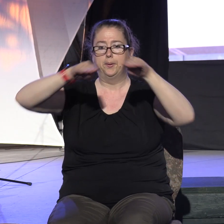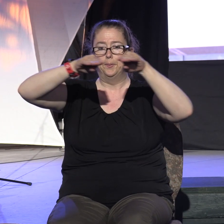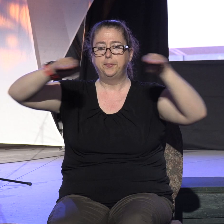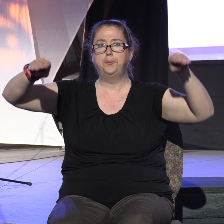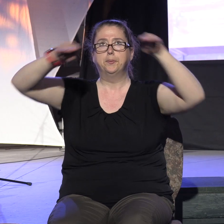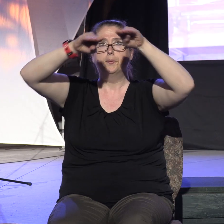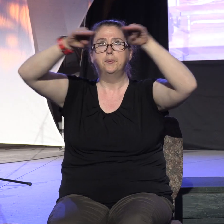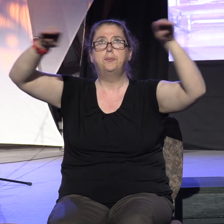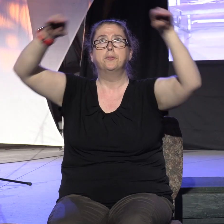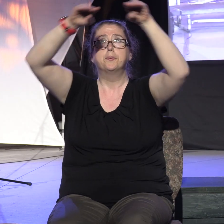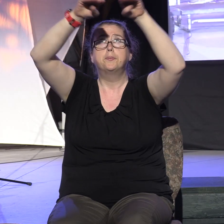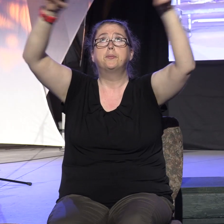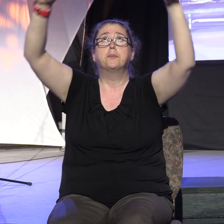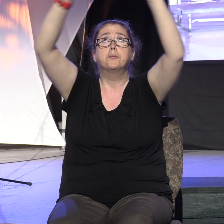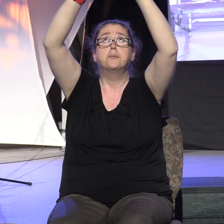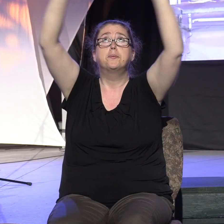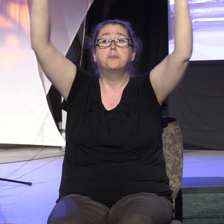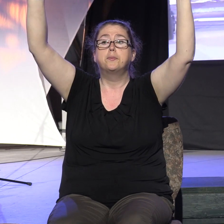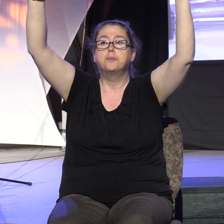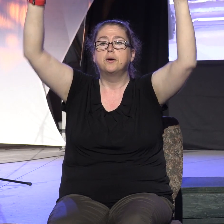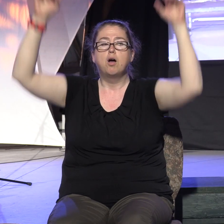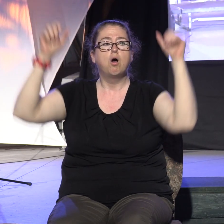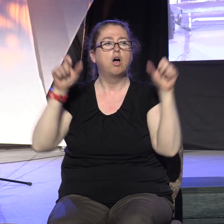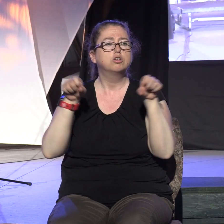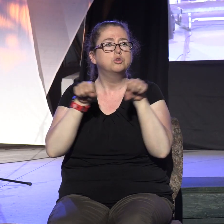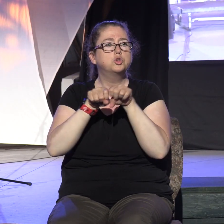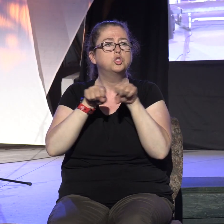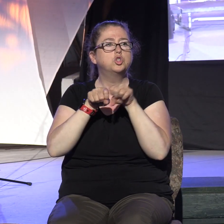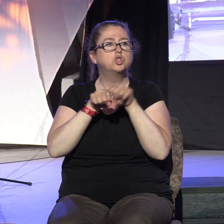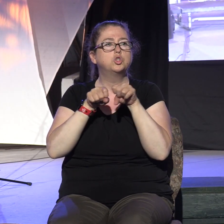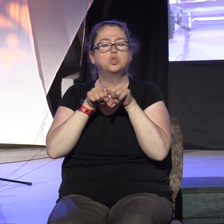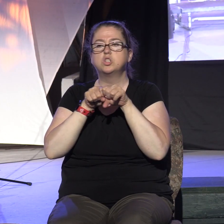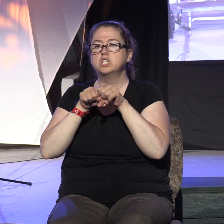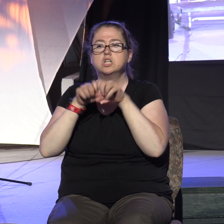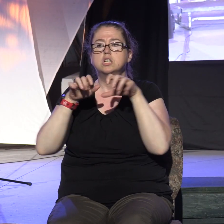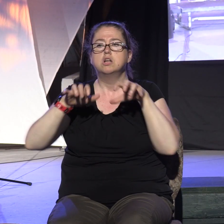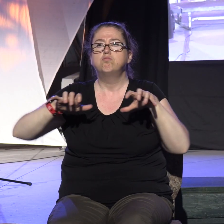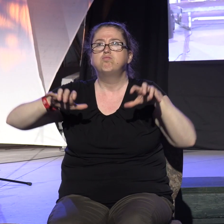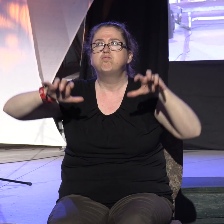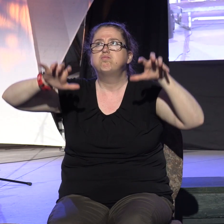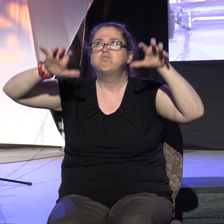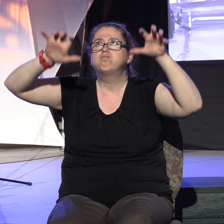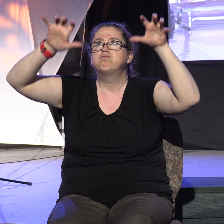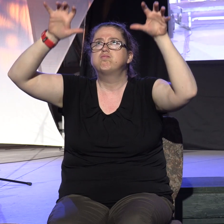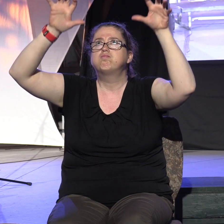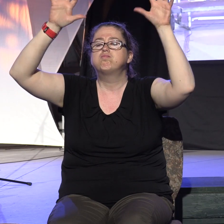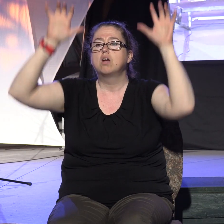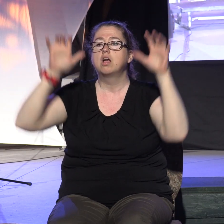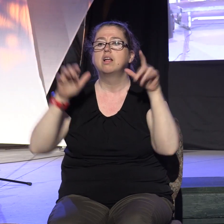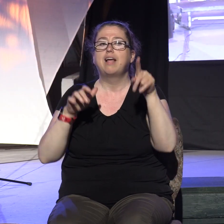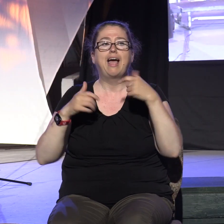shoes. Then we went to the next closed door. Before we entered, he said this was her fur coat